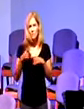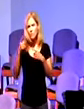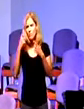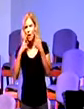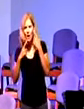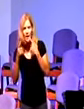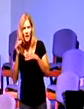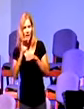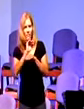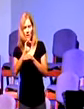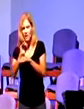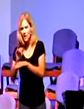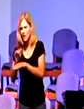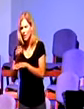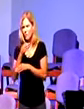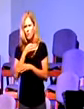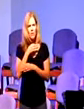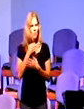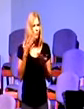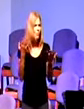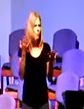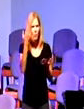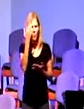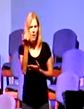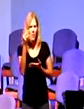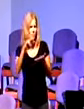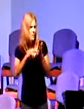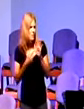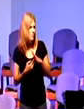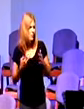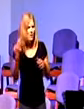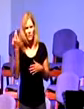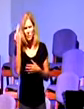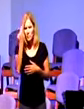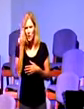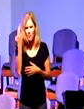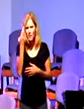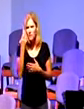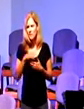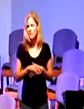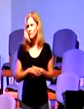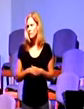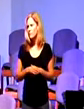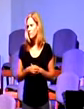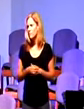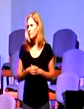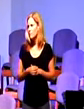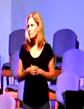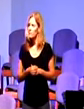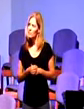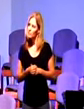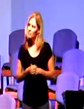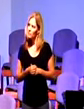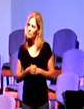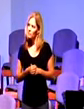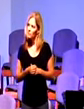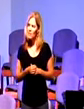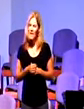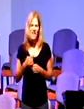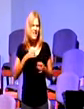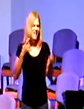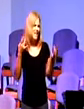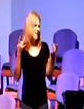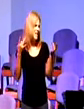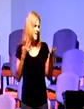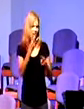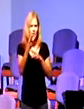to sleep and wondering, what's the point here? What's the meaning? What's the purpose? And I just completely hated the world and